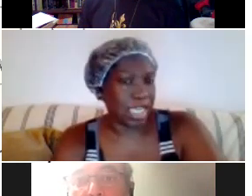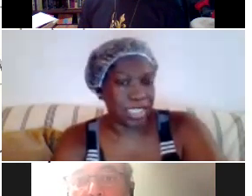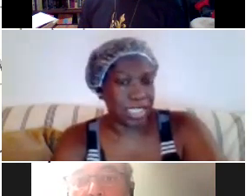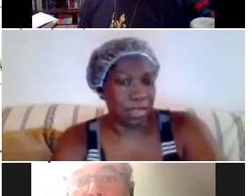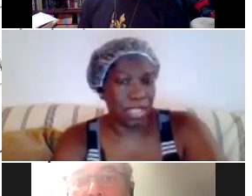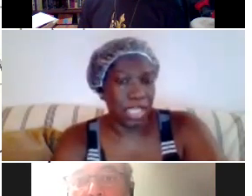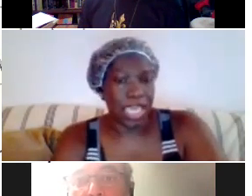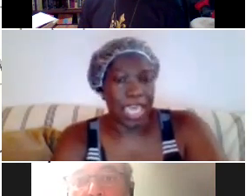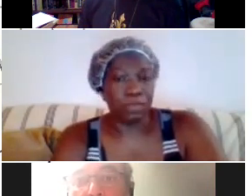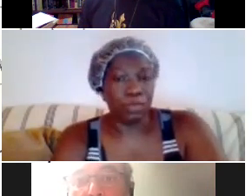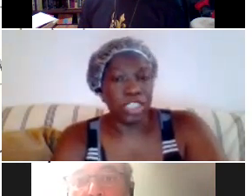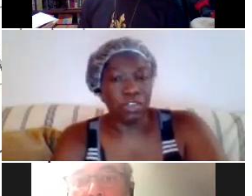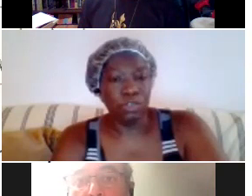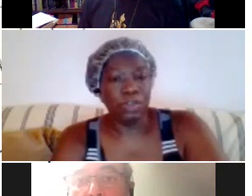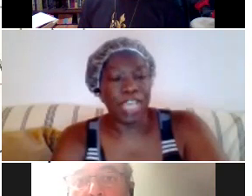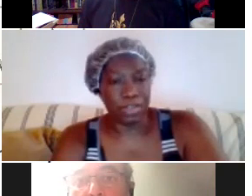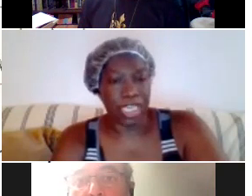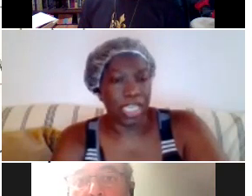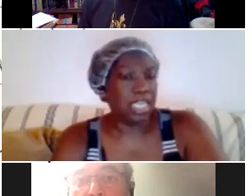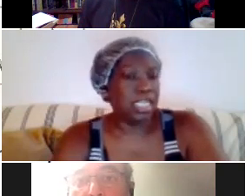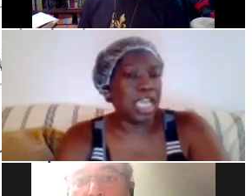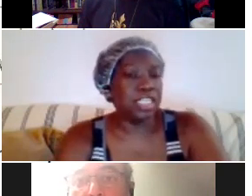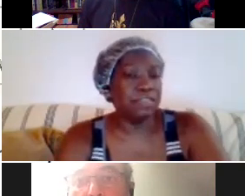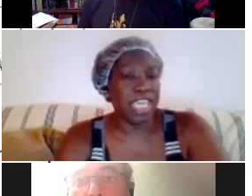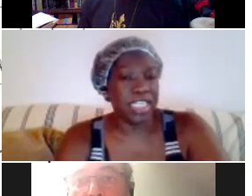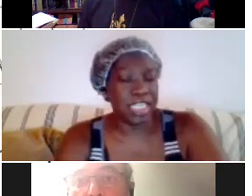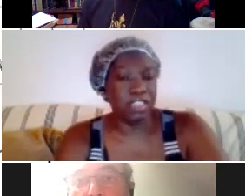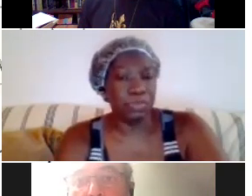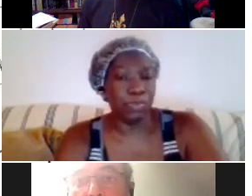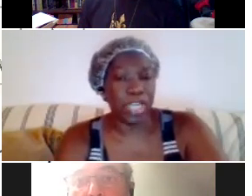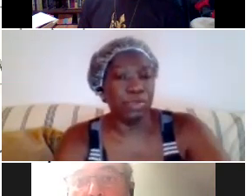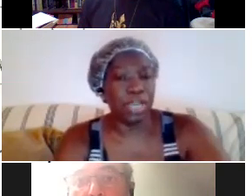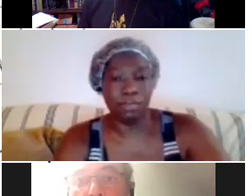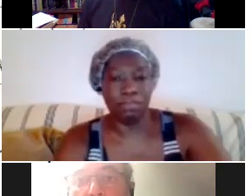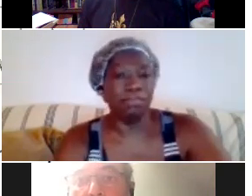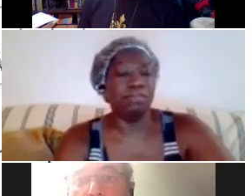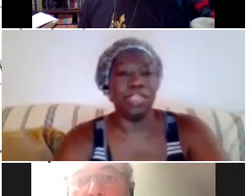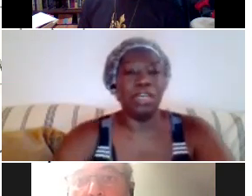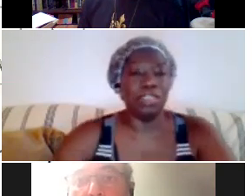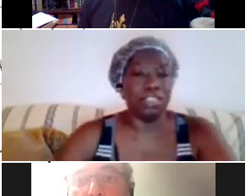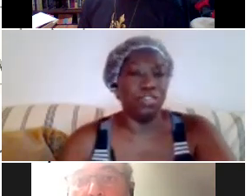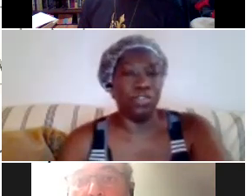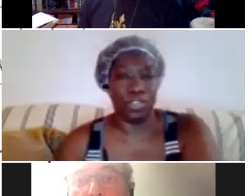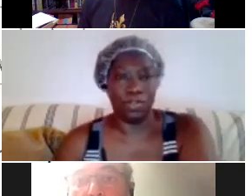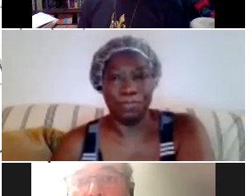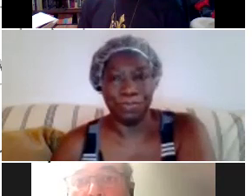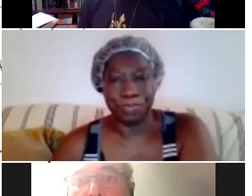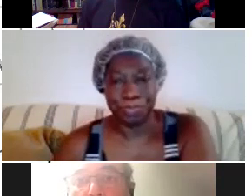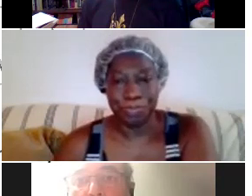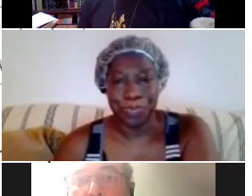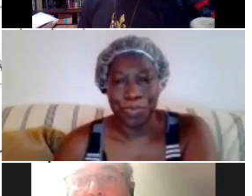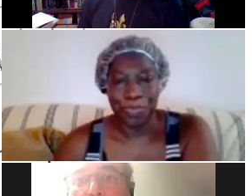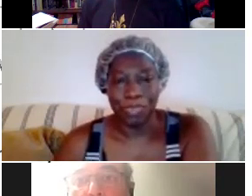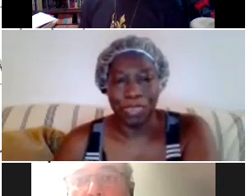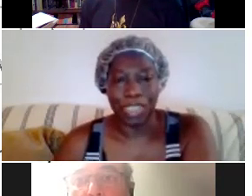or ASL. As more schools were founded, knowledge of ASL spread throughout all the schools.